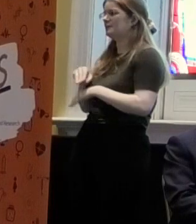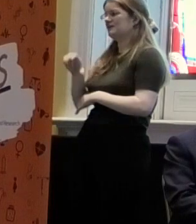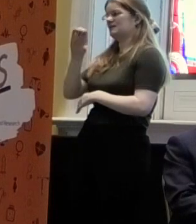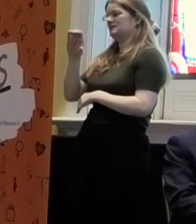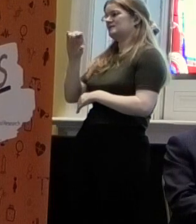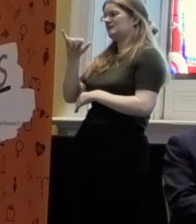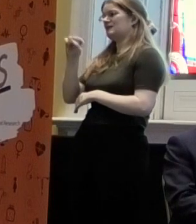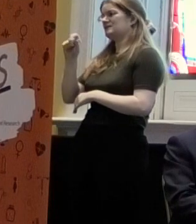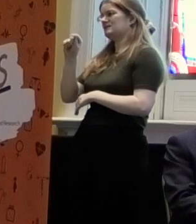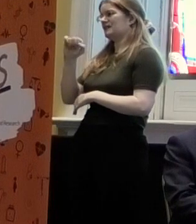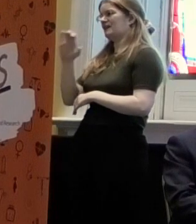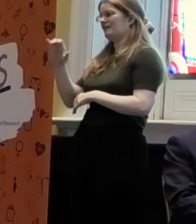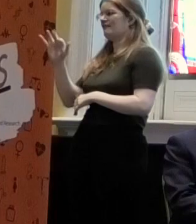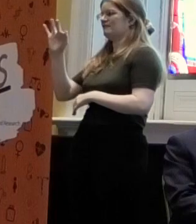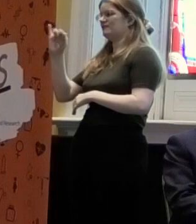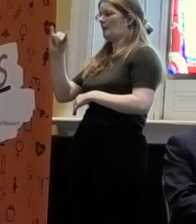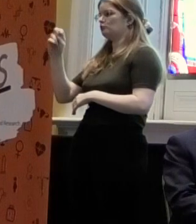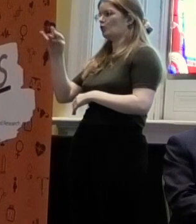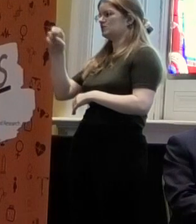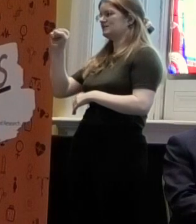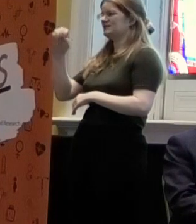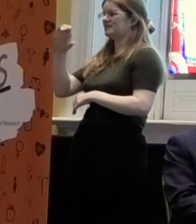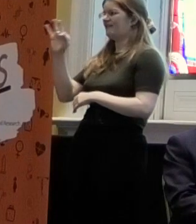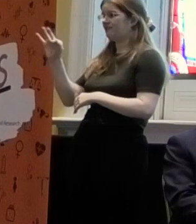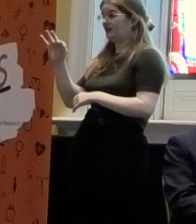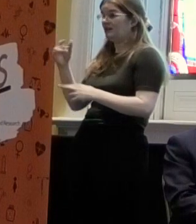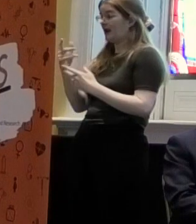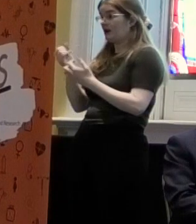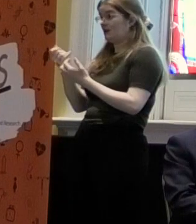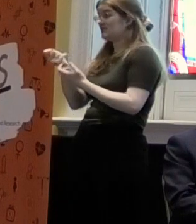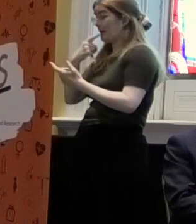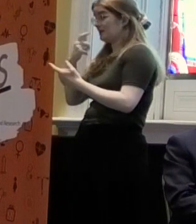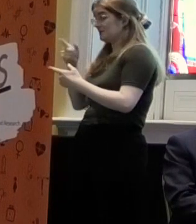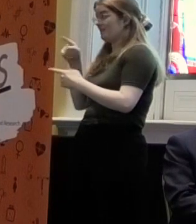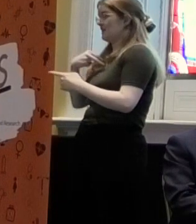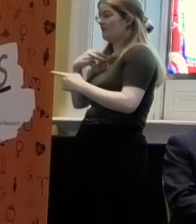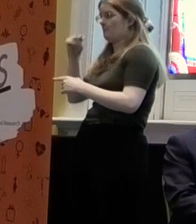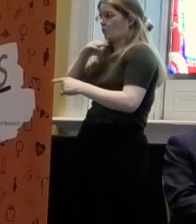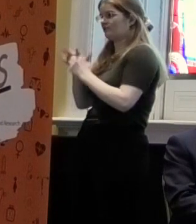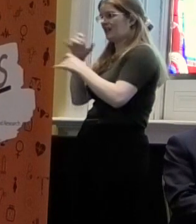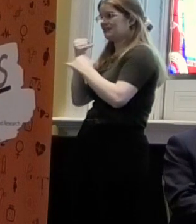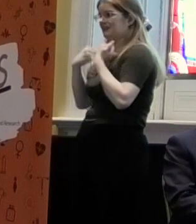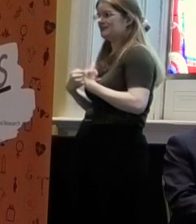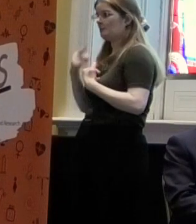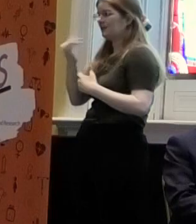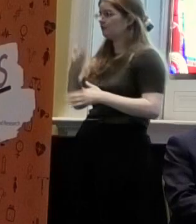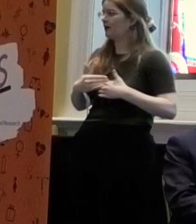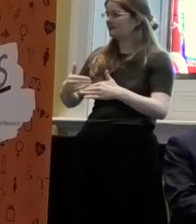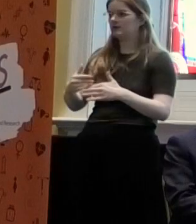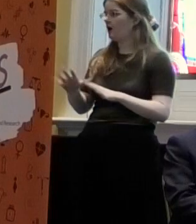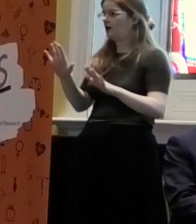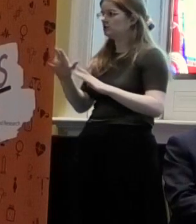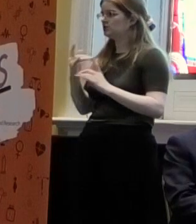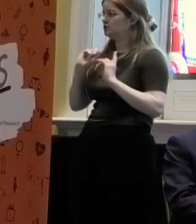the receptor modulator medications, that again, pregnant women were excluded from that. But in fact, women who weren't yet pregnant were